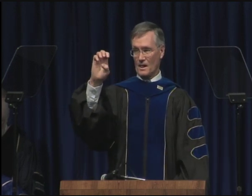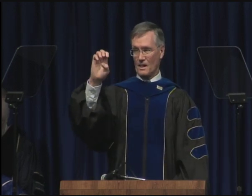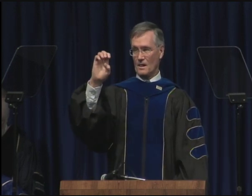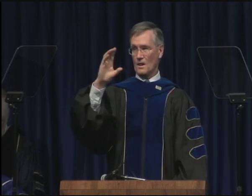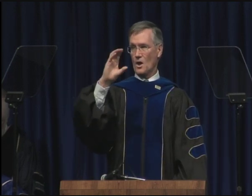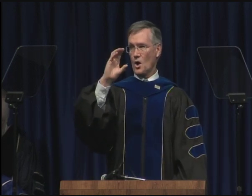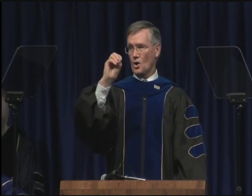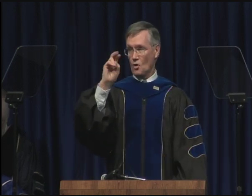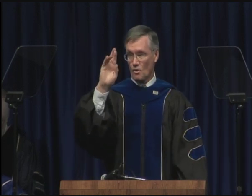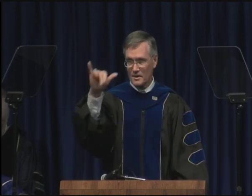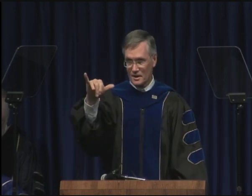Danielle Corey.